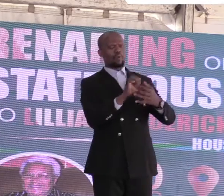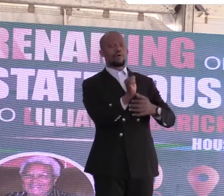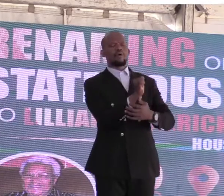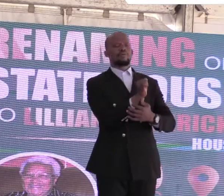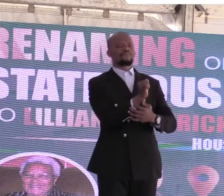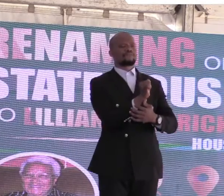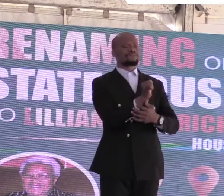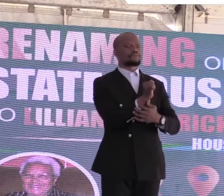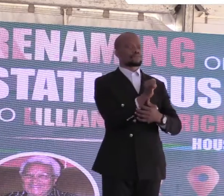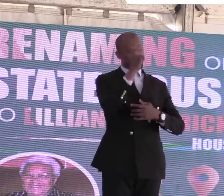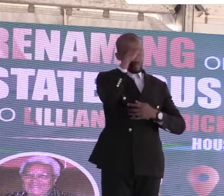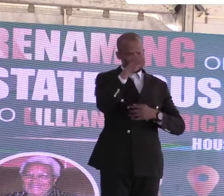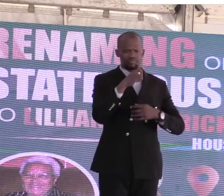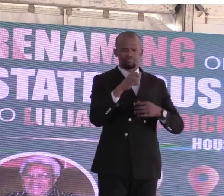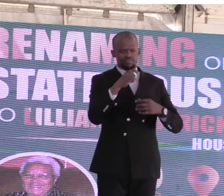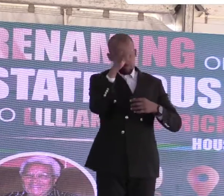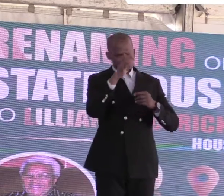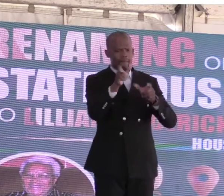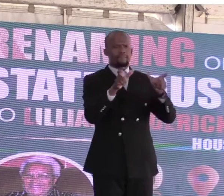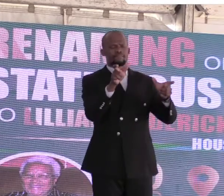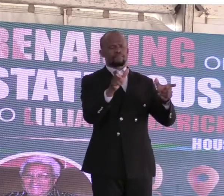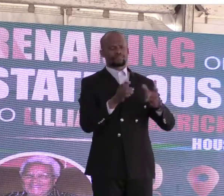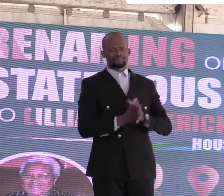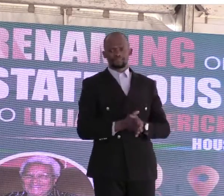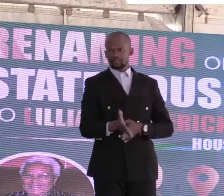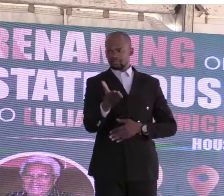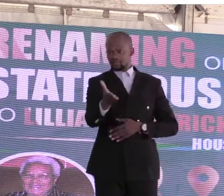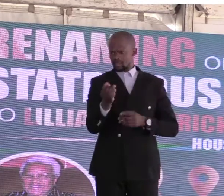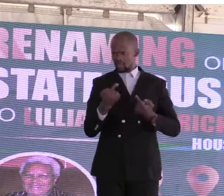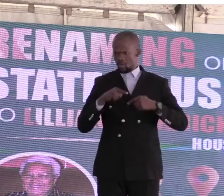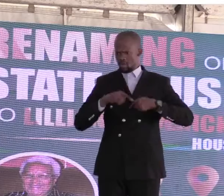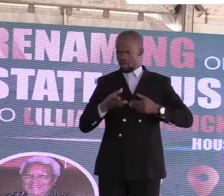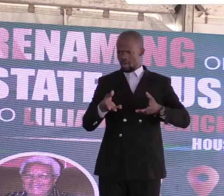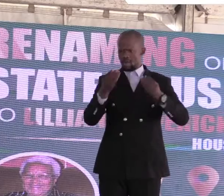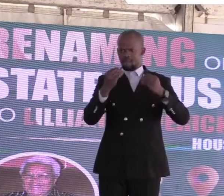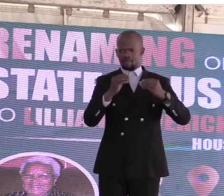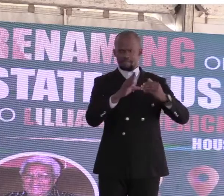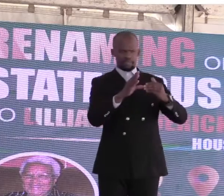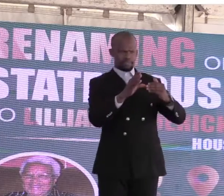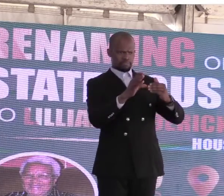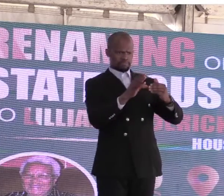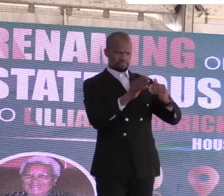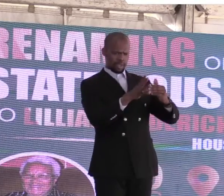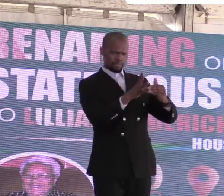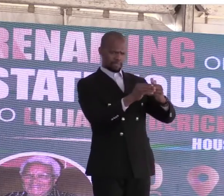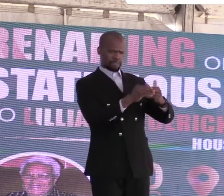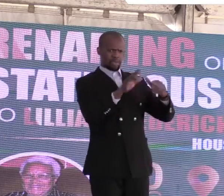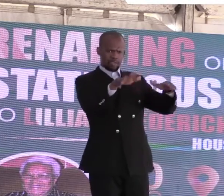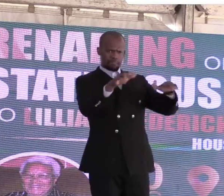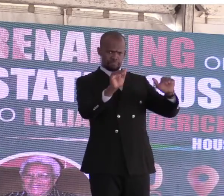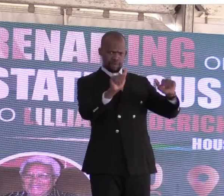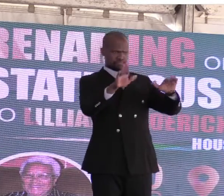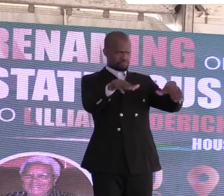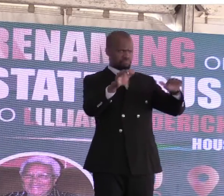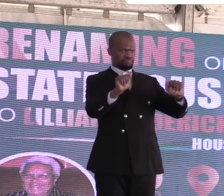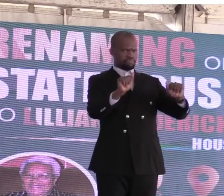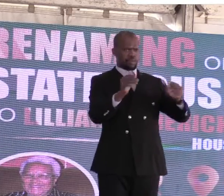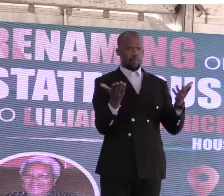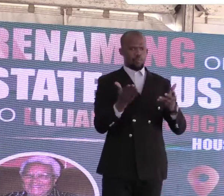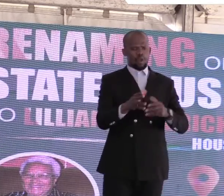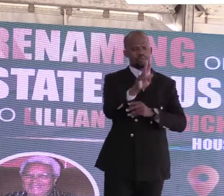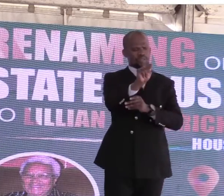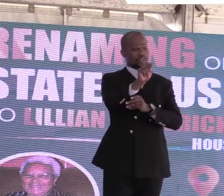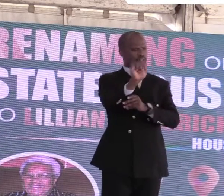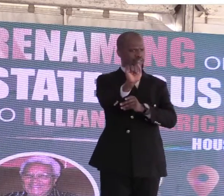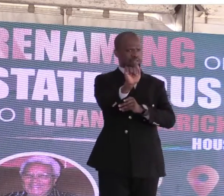that creates top leaders. In our midst, we have a member of the Parliament, the National Assembly,